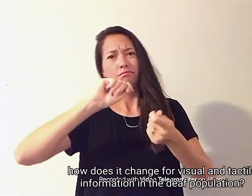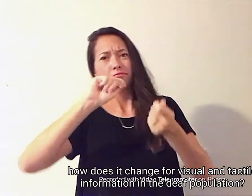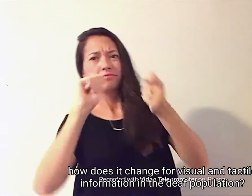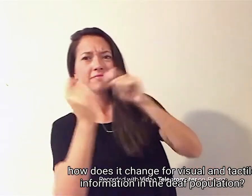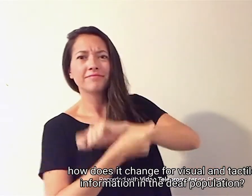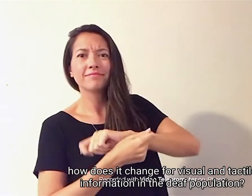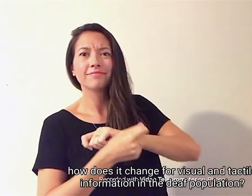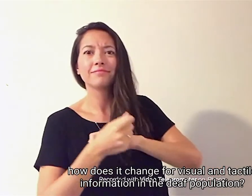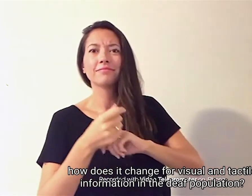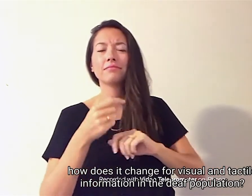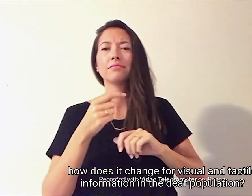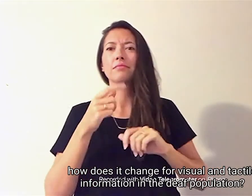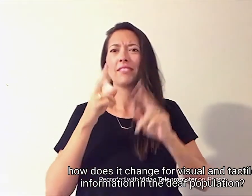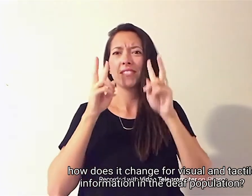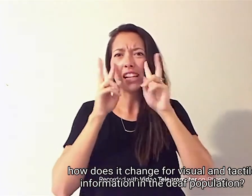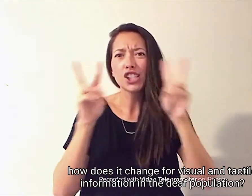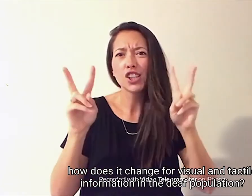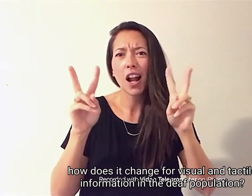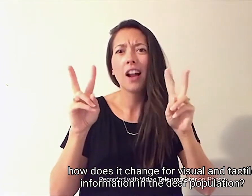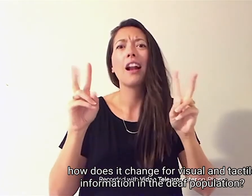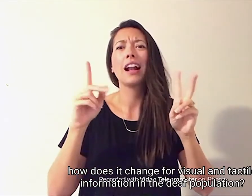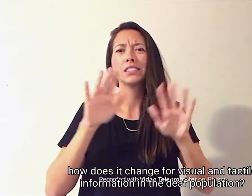tactile information in the deaf population?